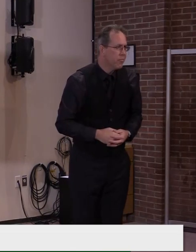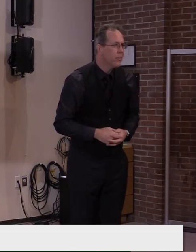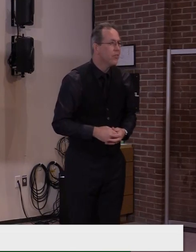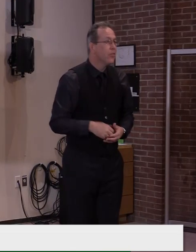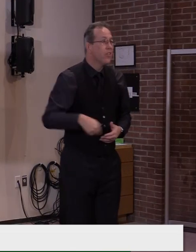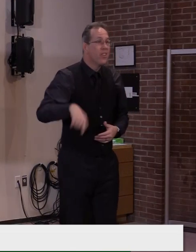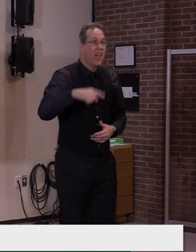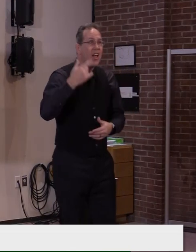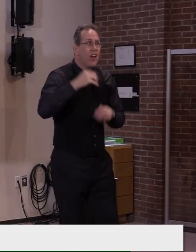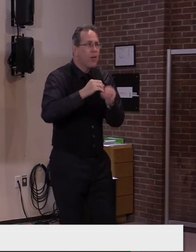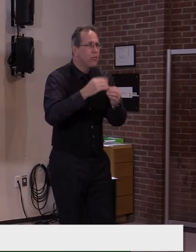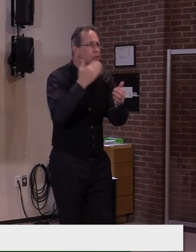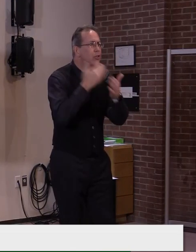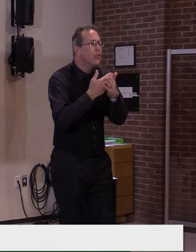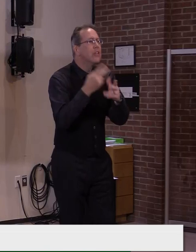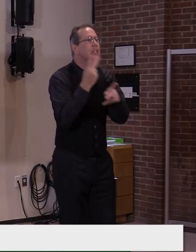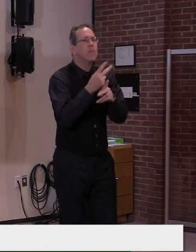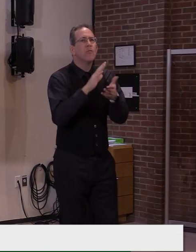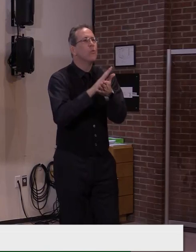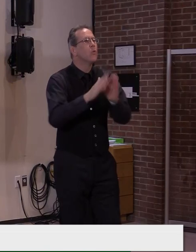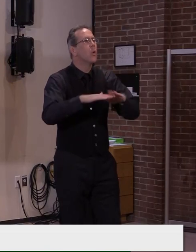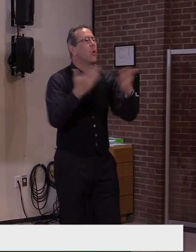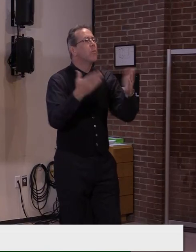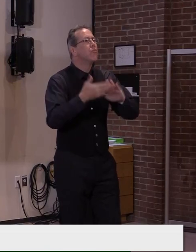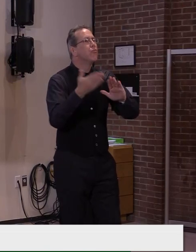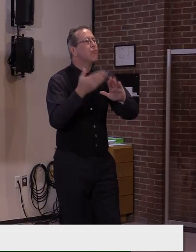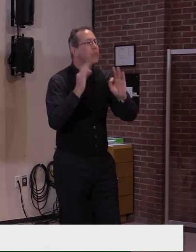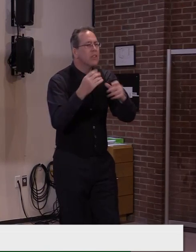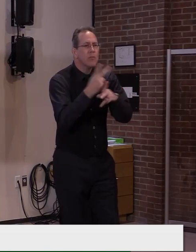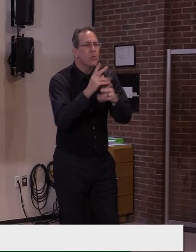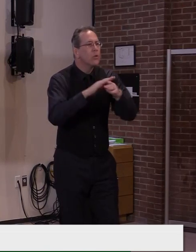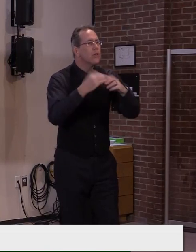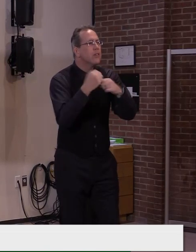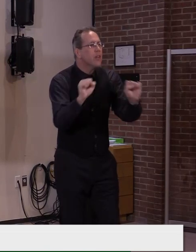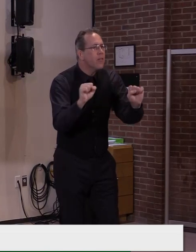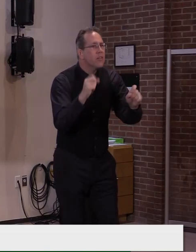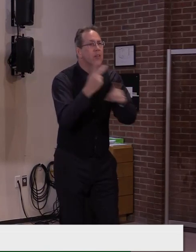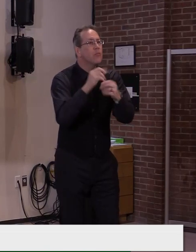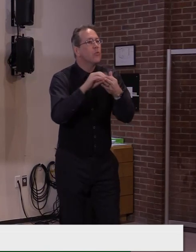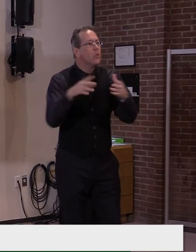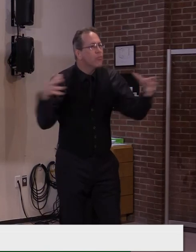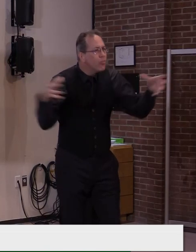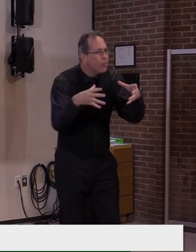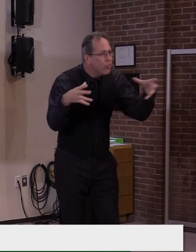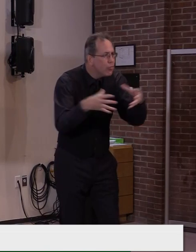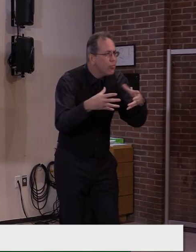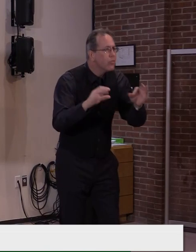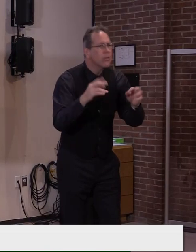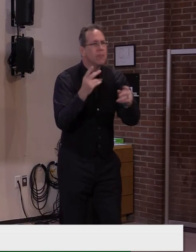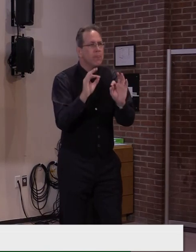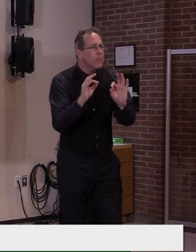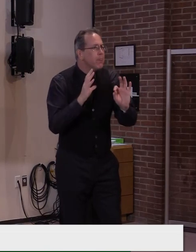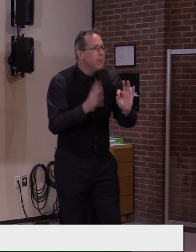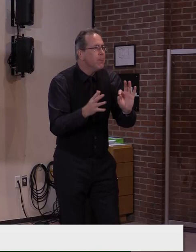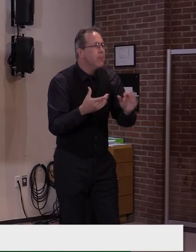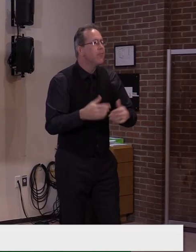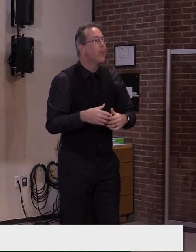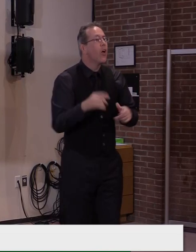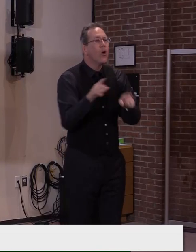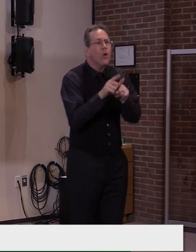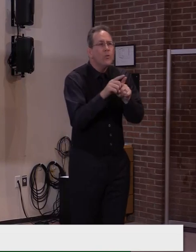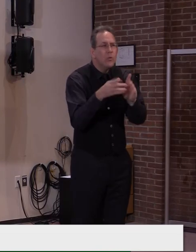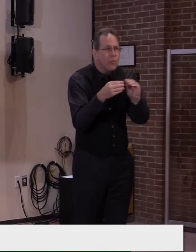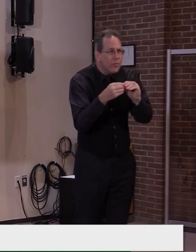keep our schools safe and our students safe and our schools open, they also greatly simplify some of the logistics behind